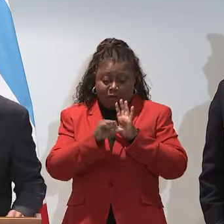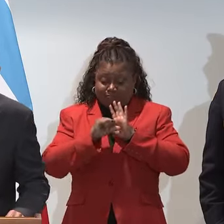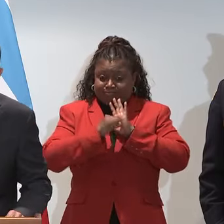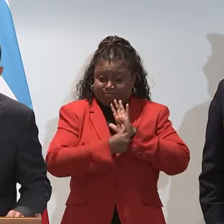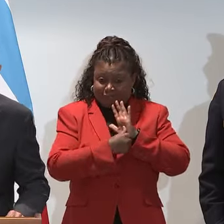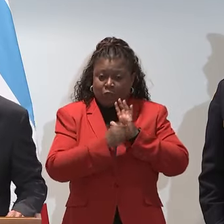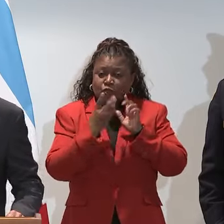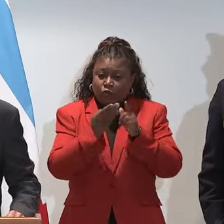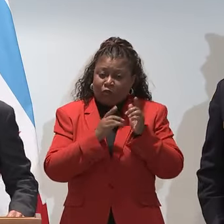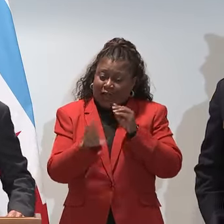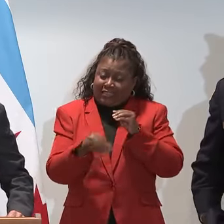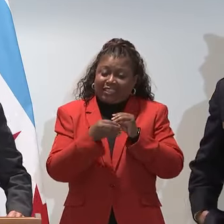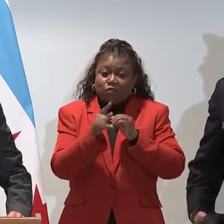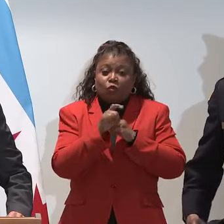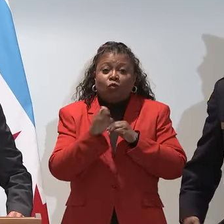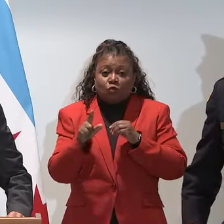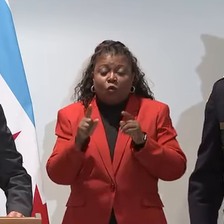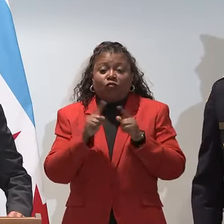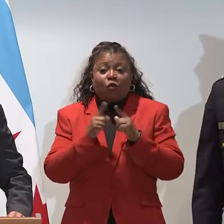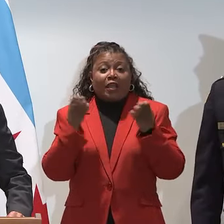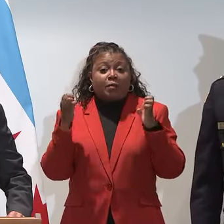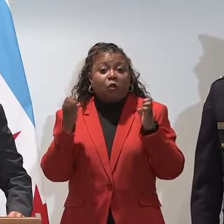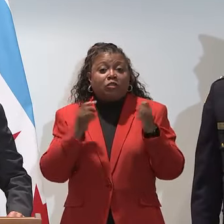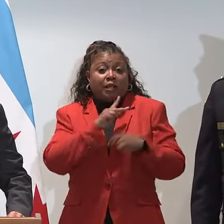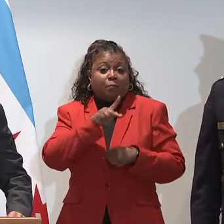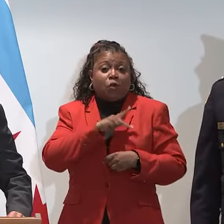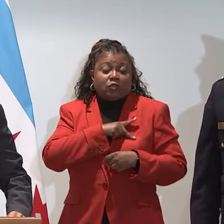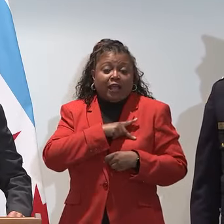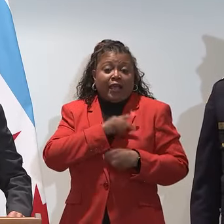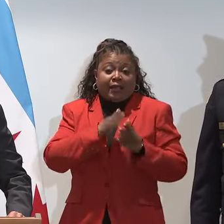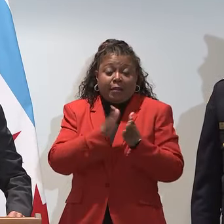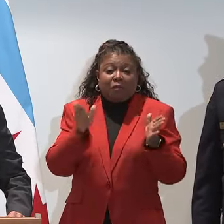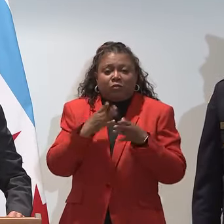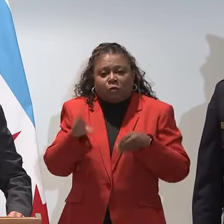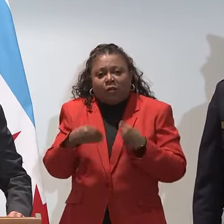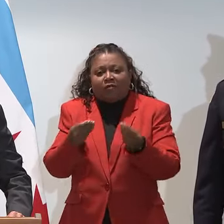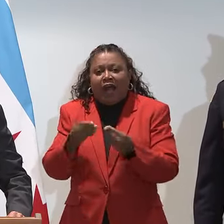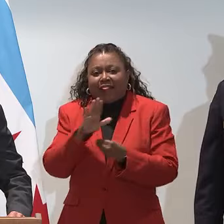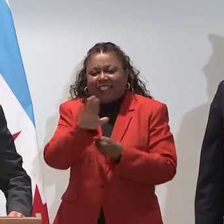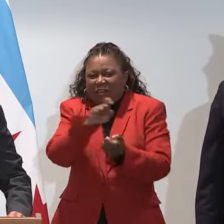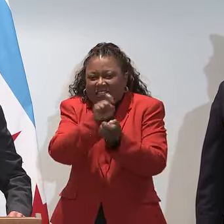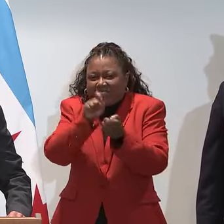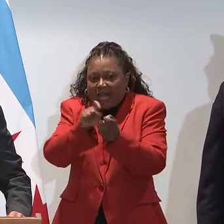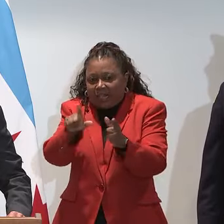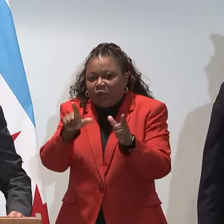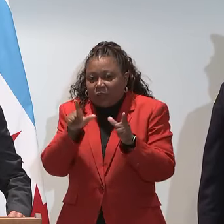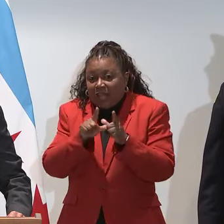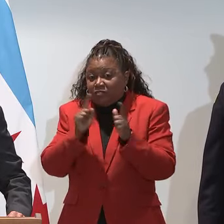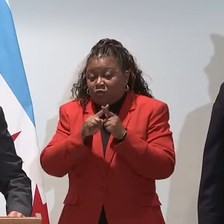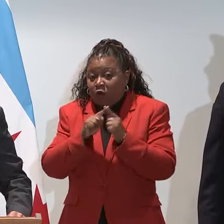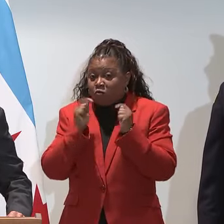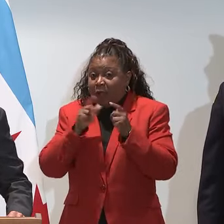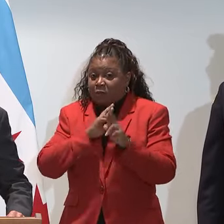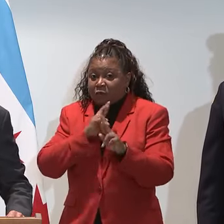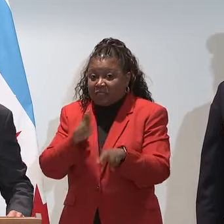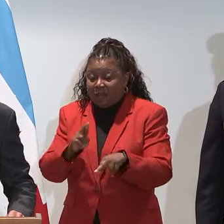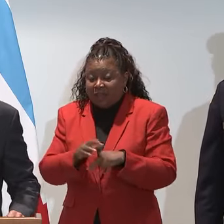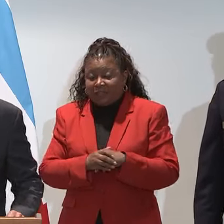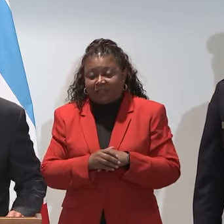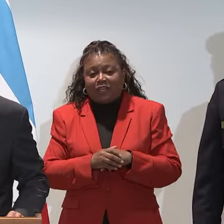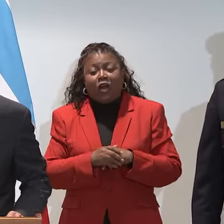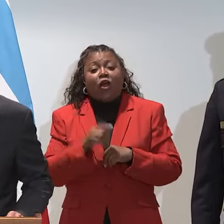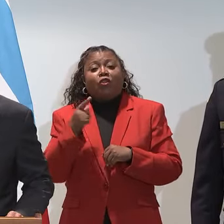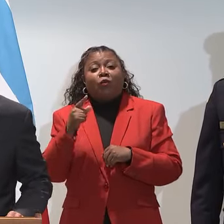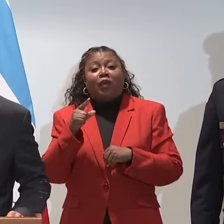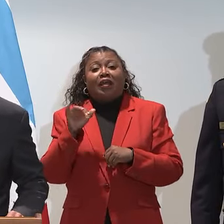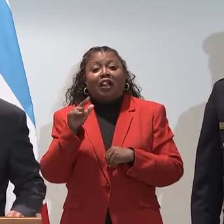markers serve as an additional tool for emergency personnel and the public to provide their exact locations for a rapid response. The